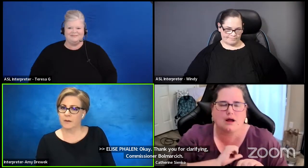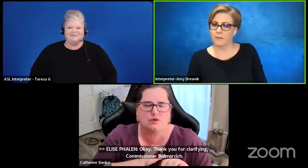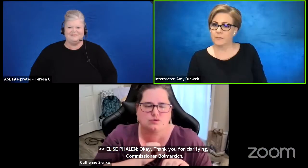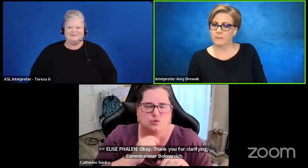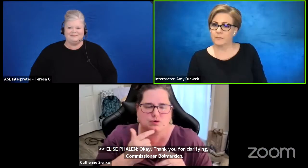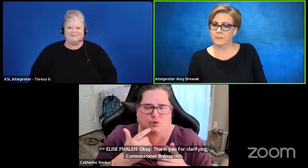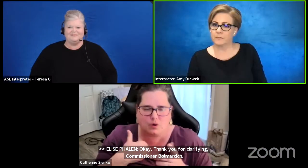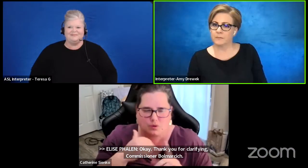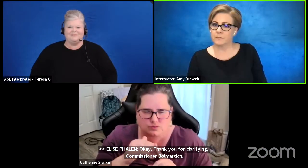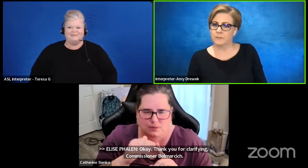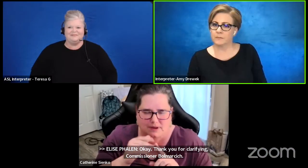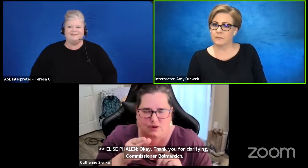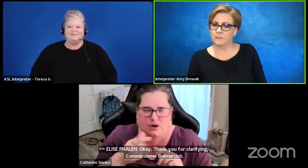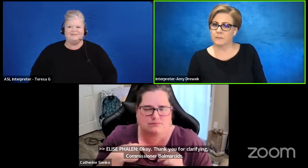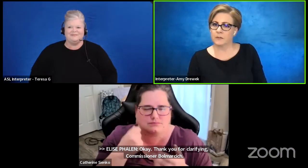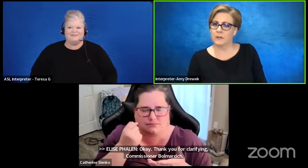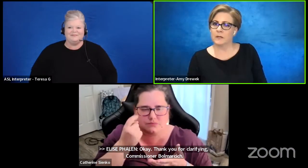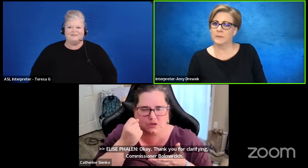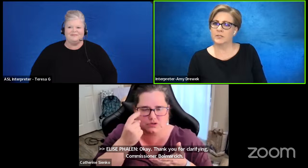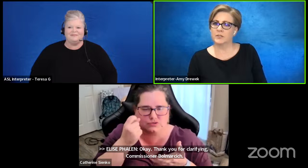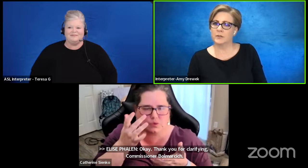this is Commissioner Cienko.